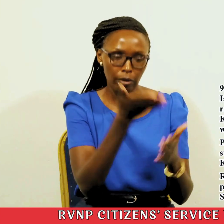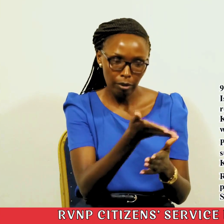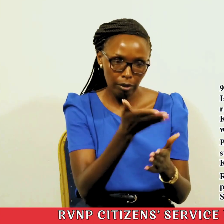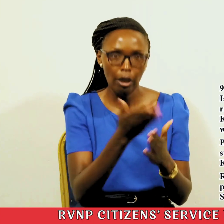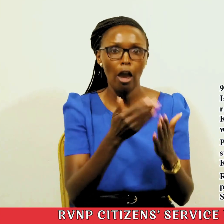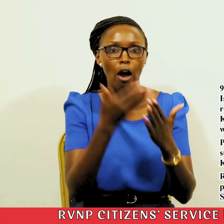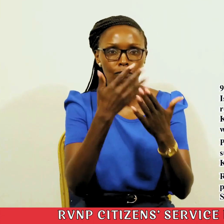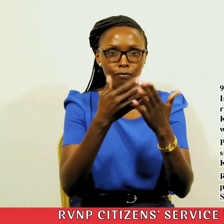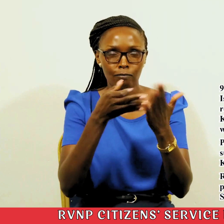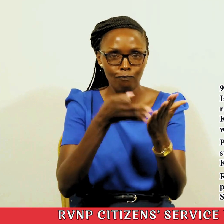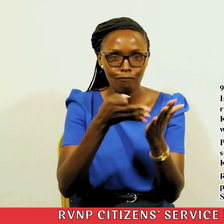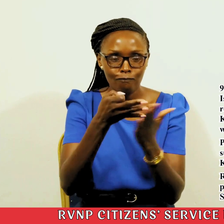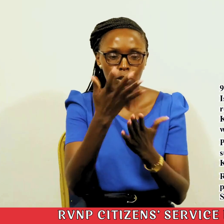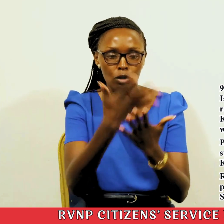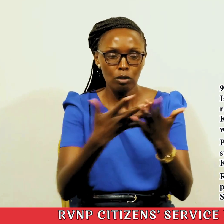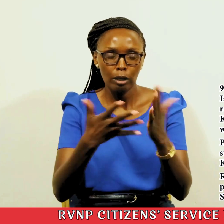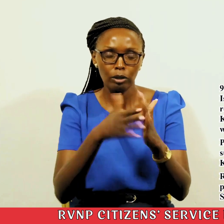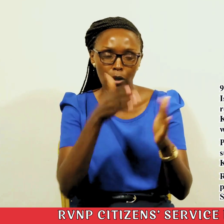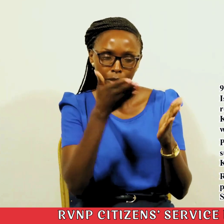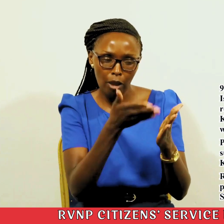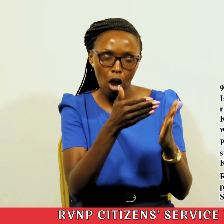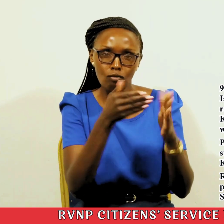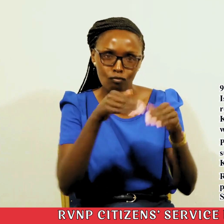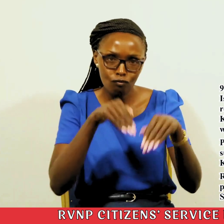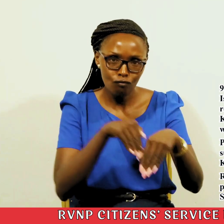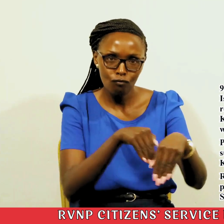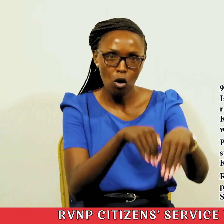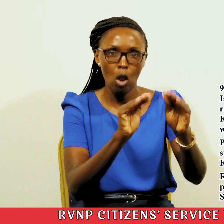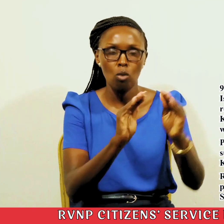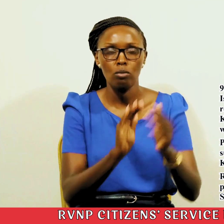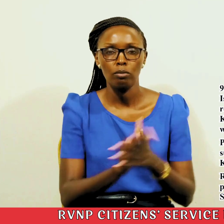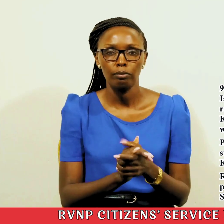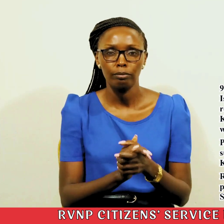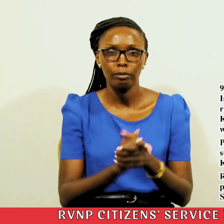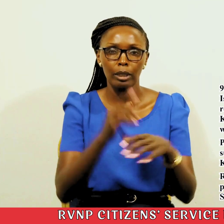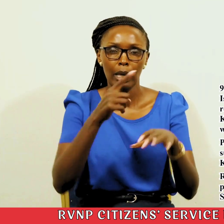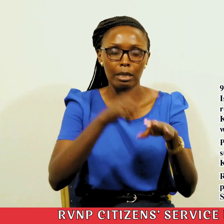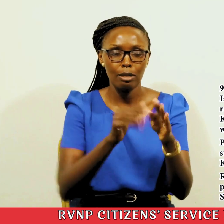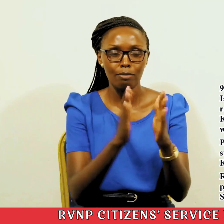structure. The timeline is 1 day.